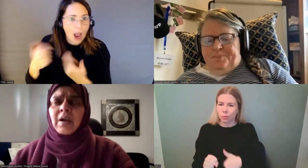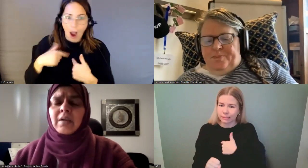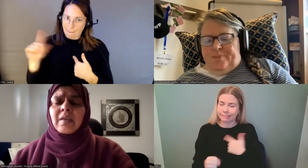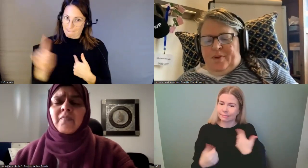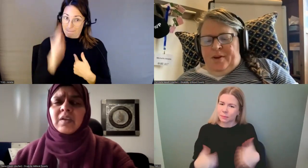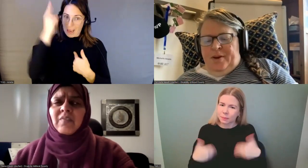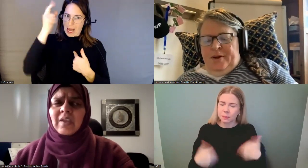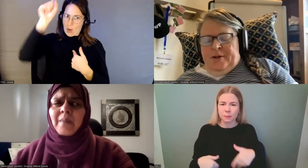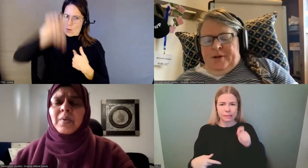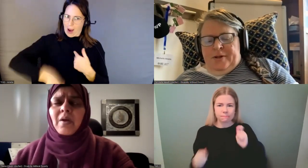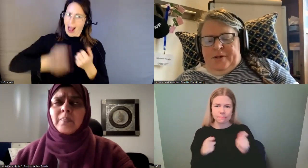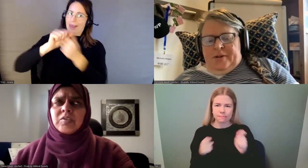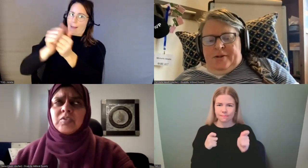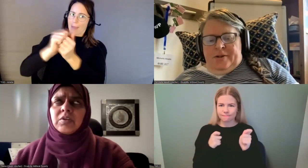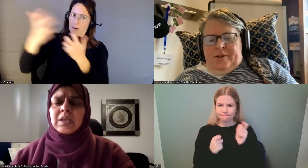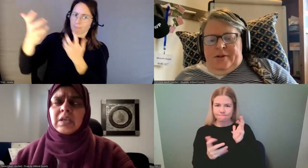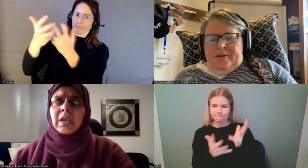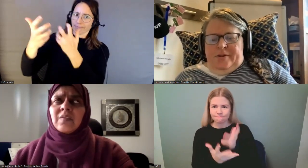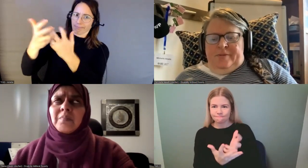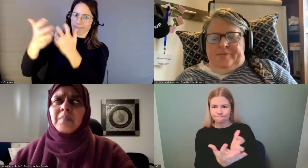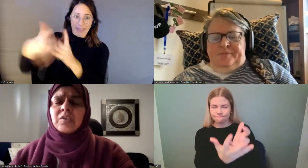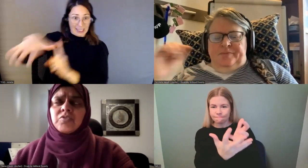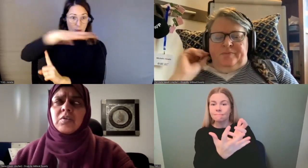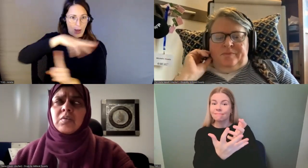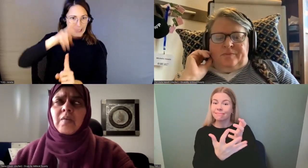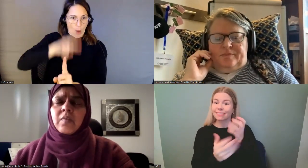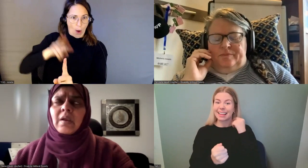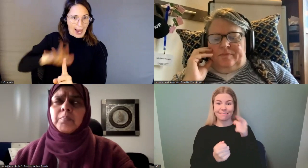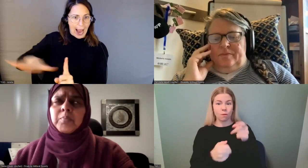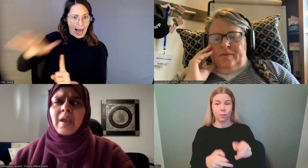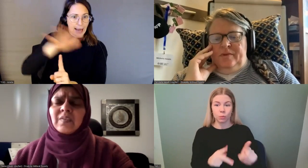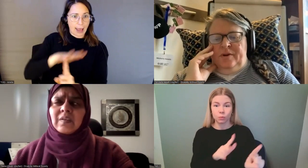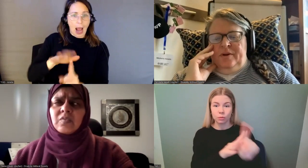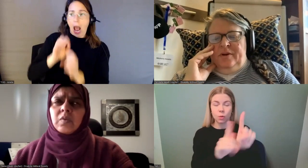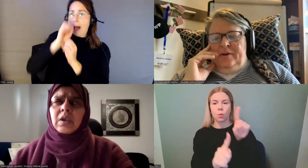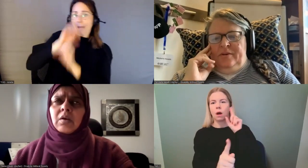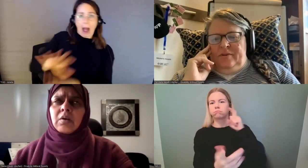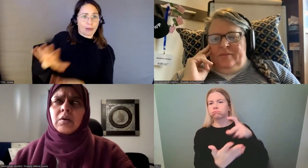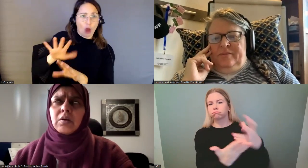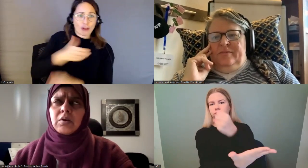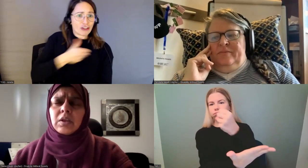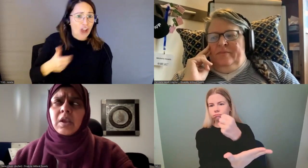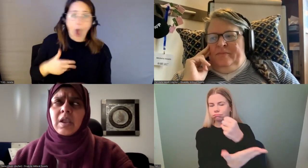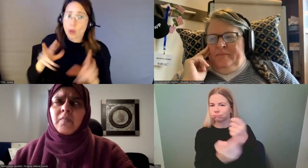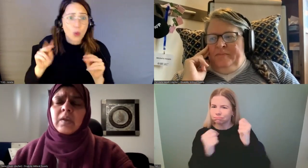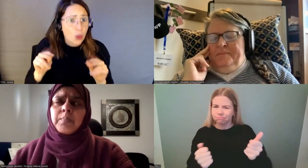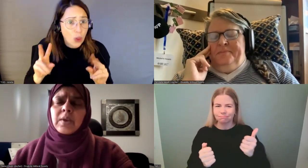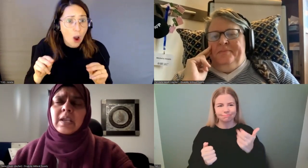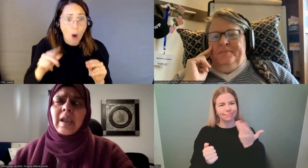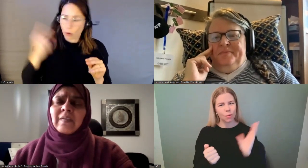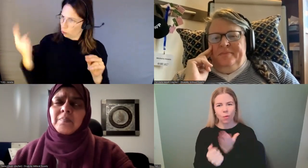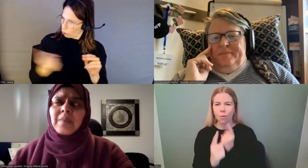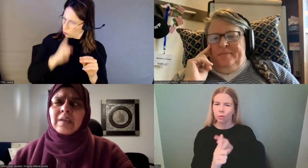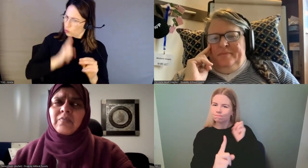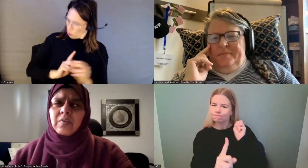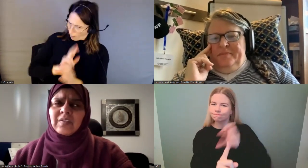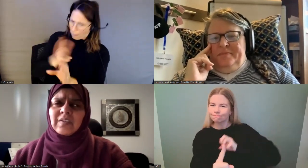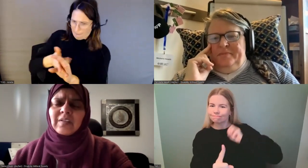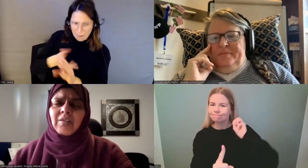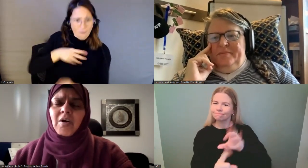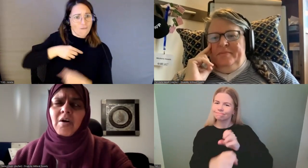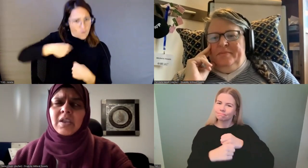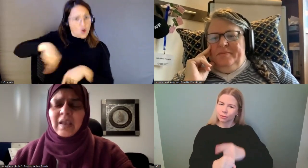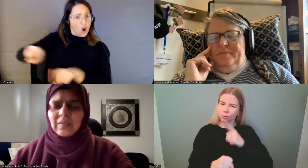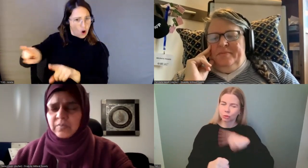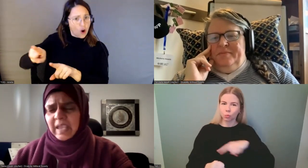pushing hard, never giving up an opportunity to make sure that we are present, we are heard, and we are bringing as many